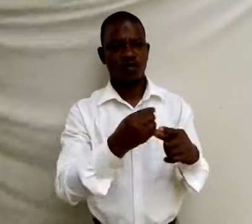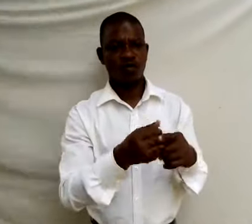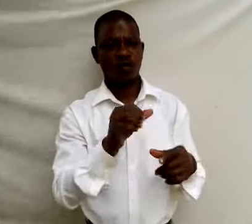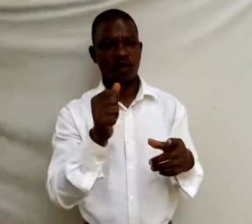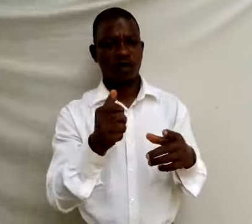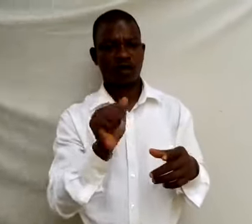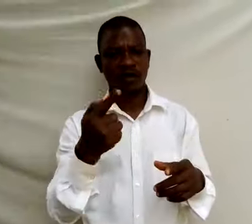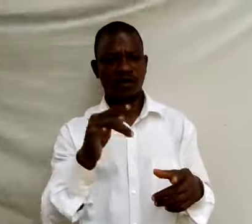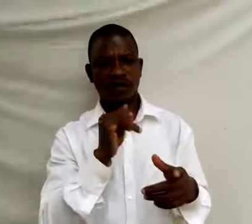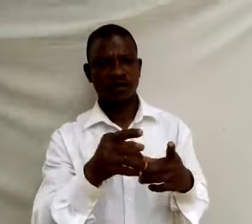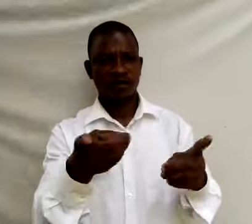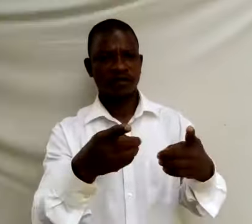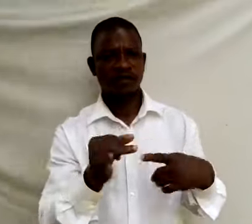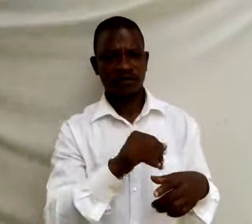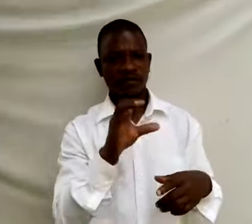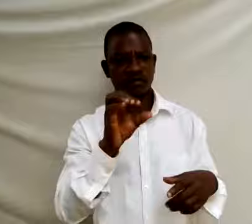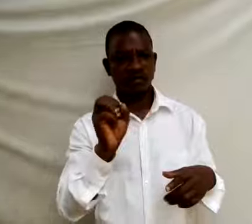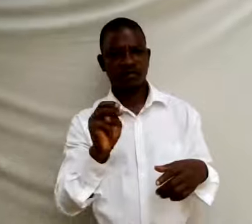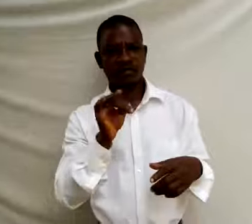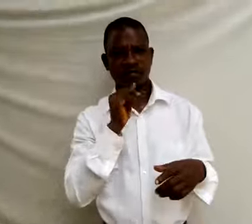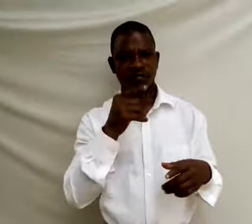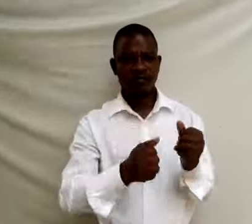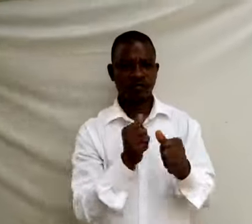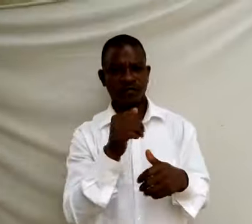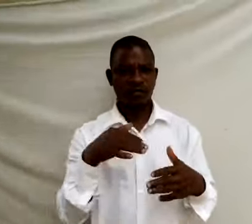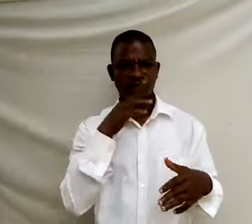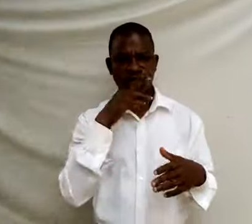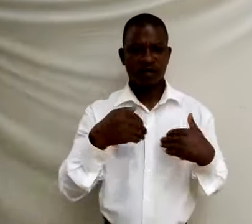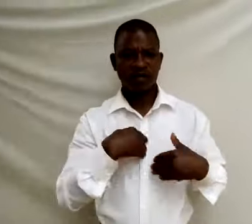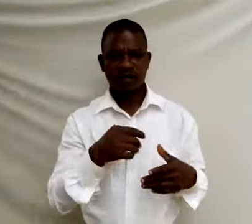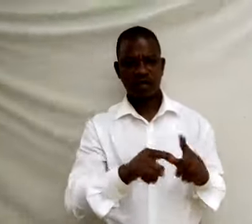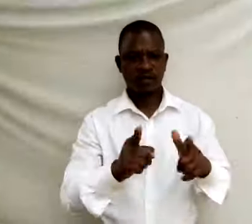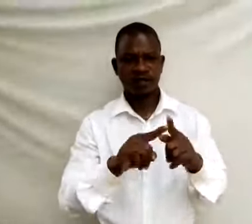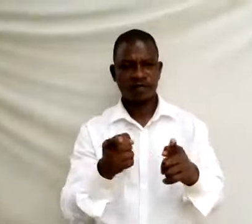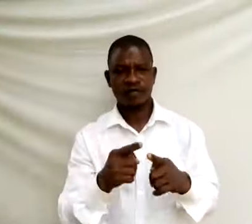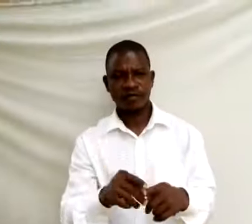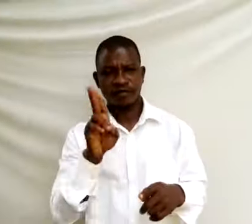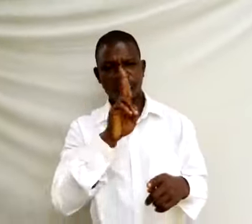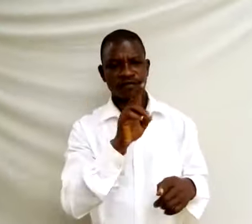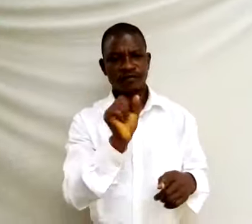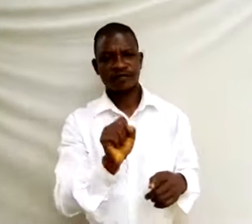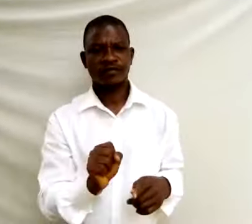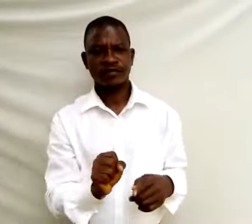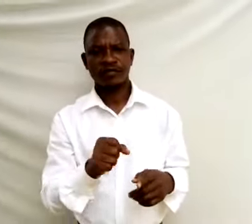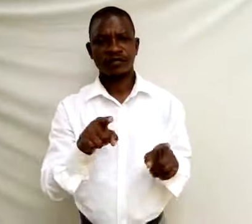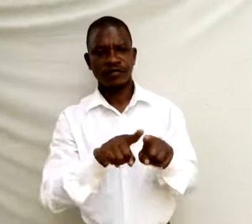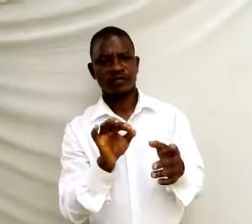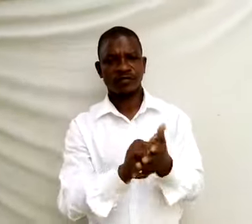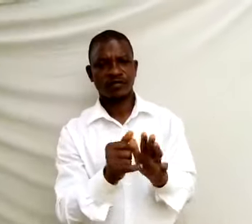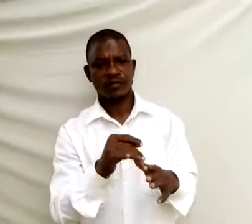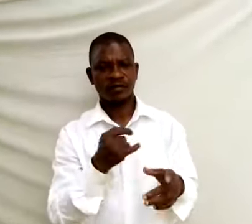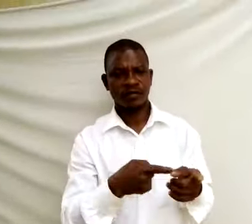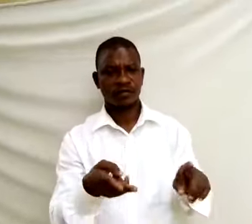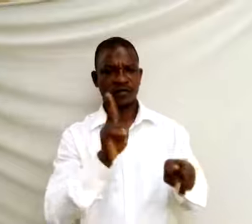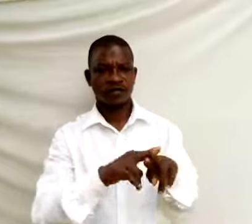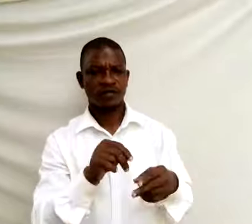demand for a commodity which has several uses, so that an increase in